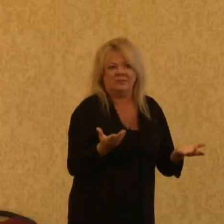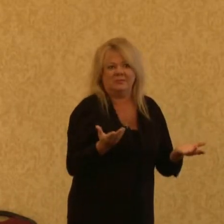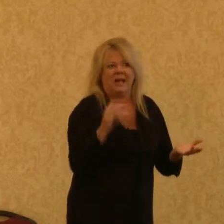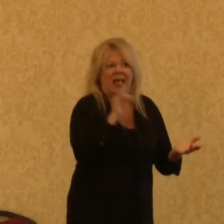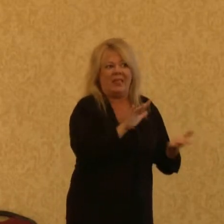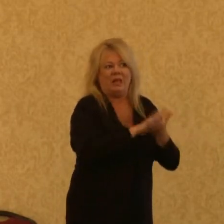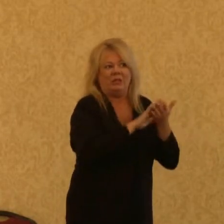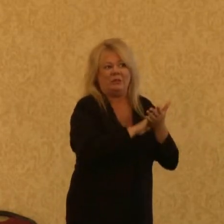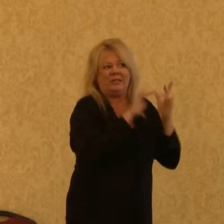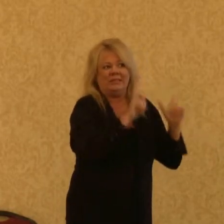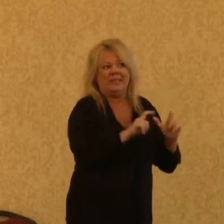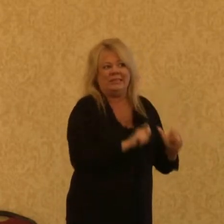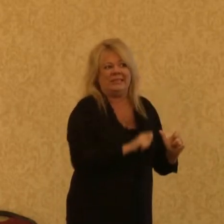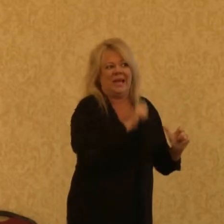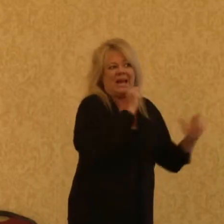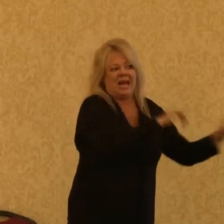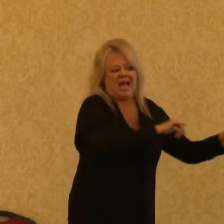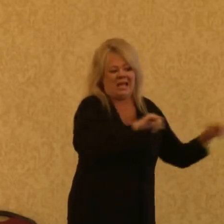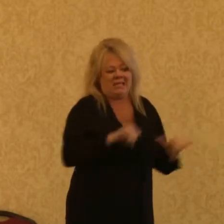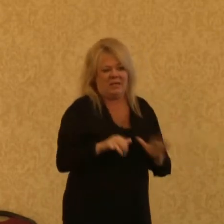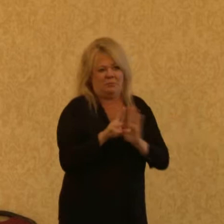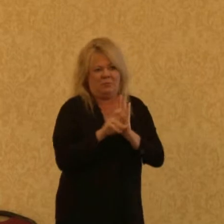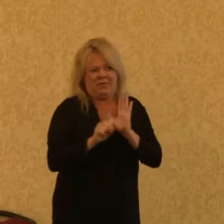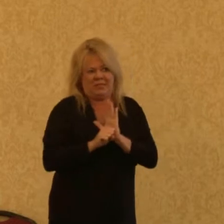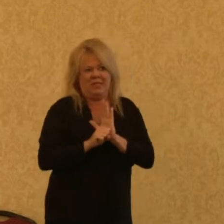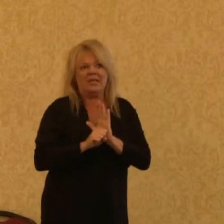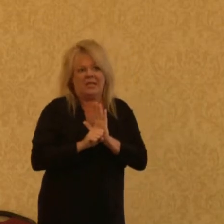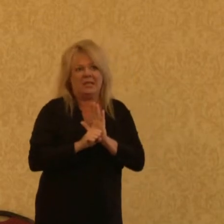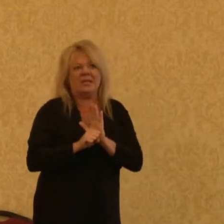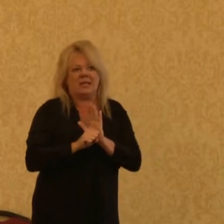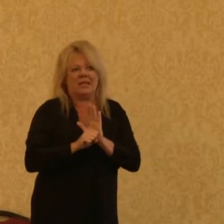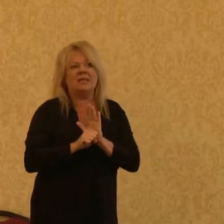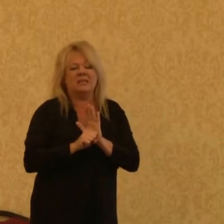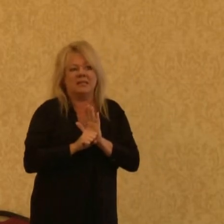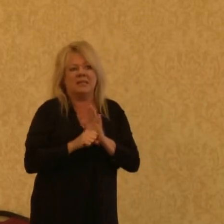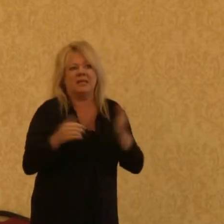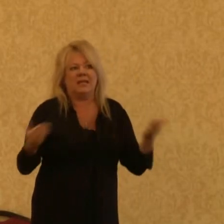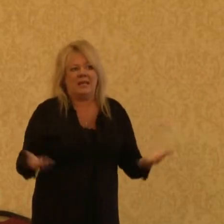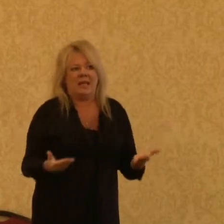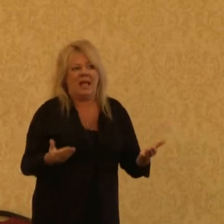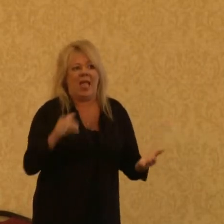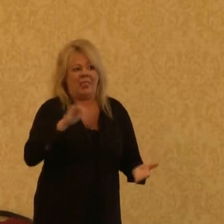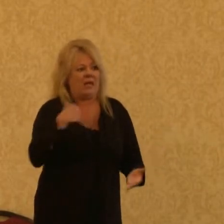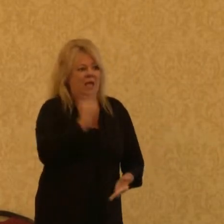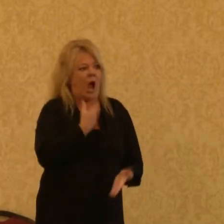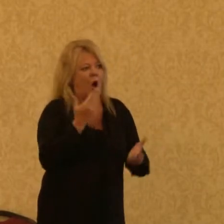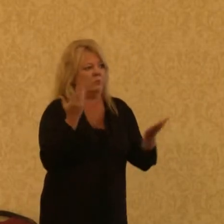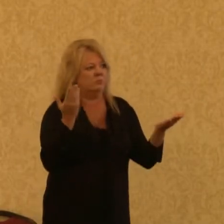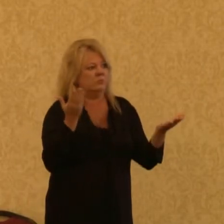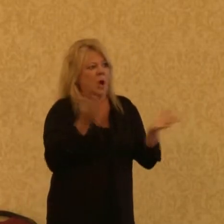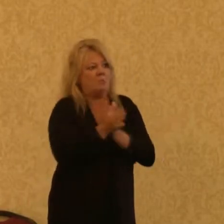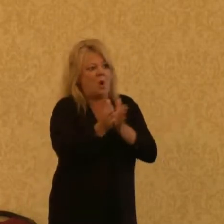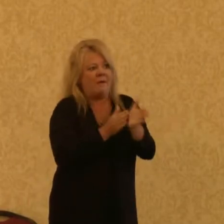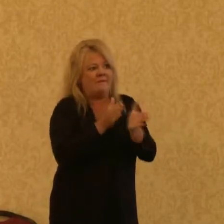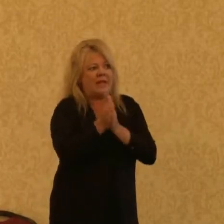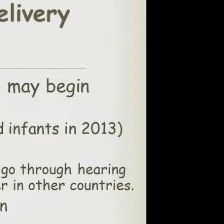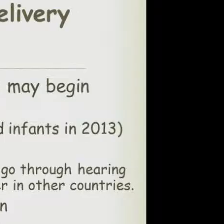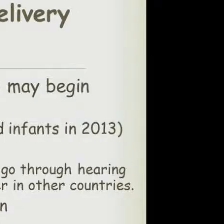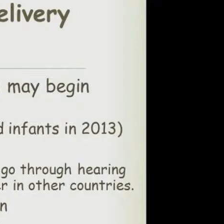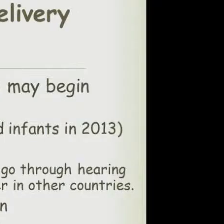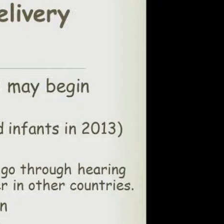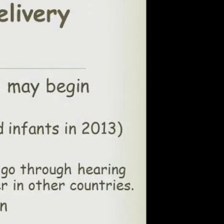was involved in infant screening. Not to say it didn't exist, but for example, countries like Bolivia, we don't